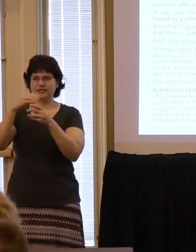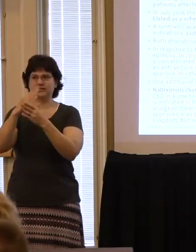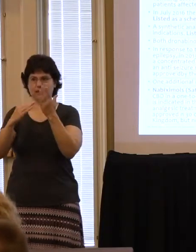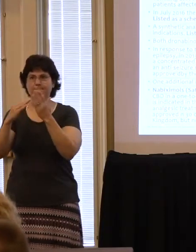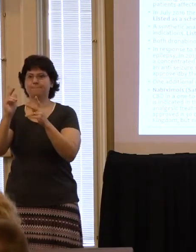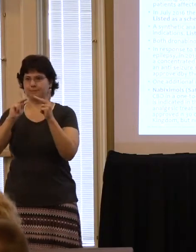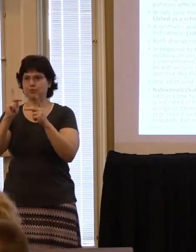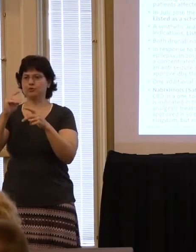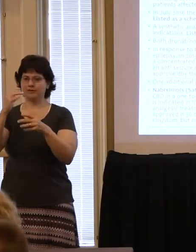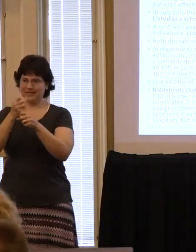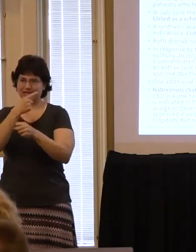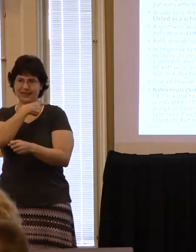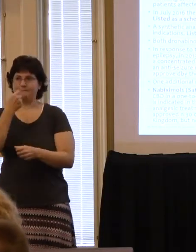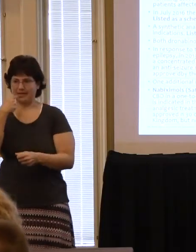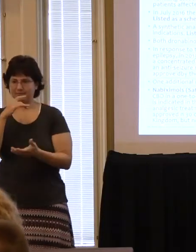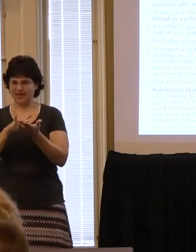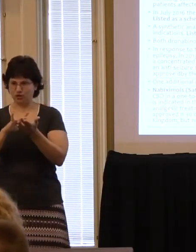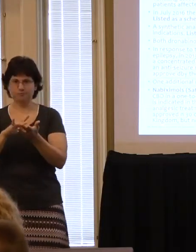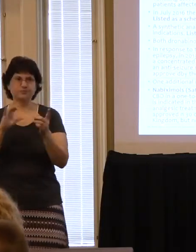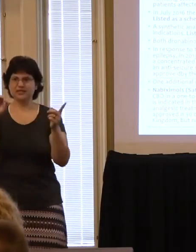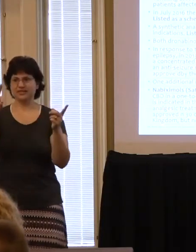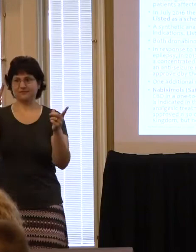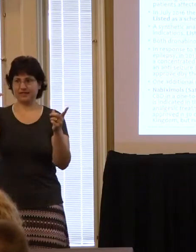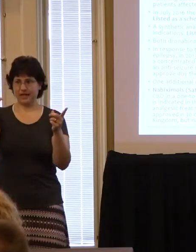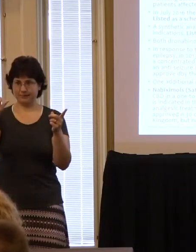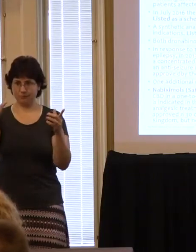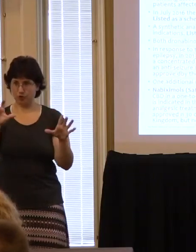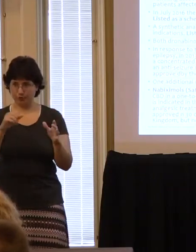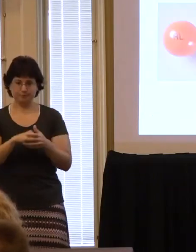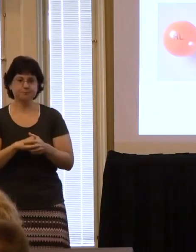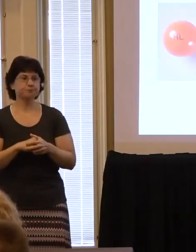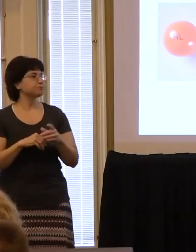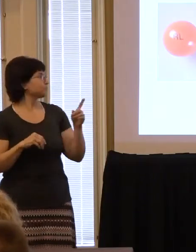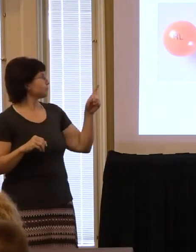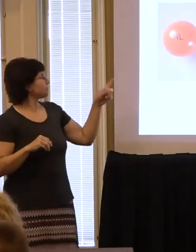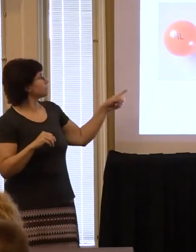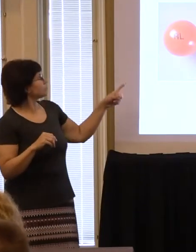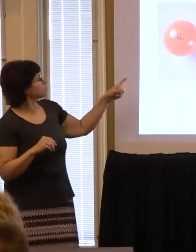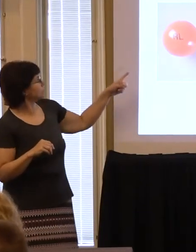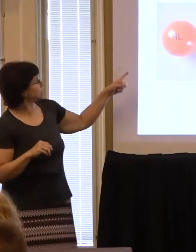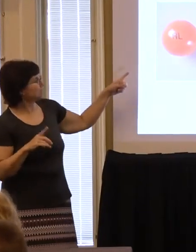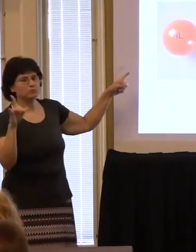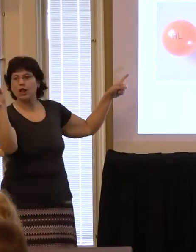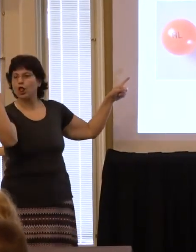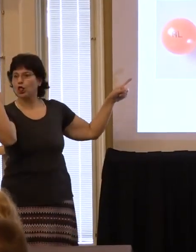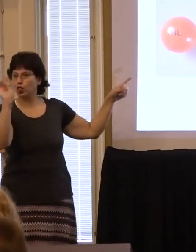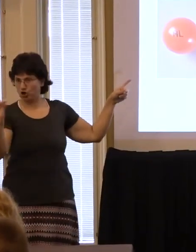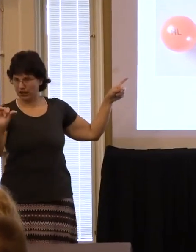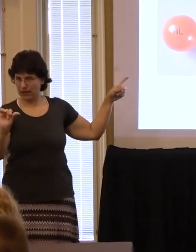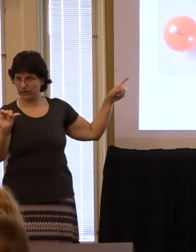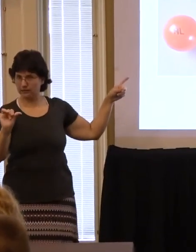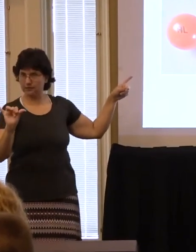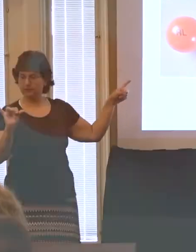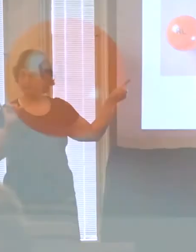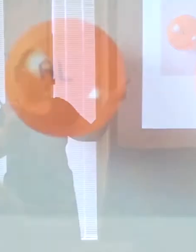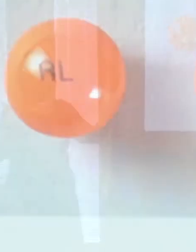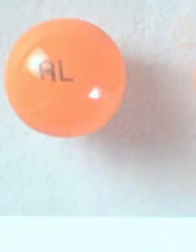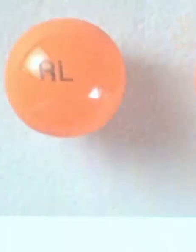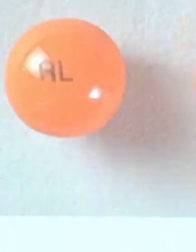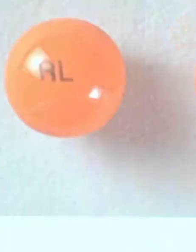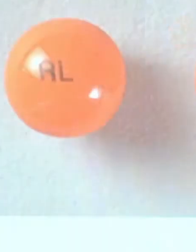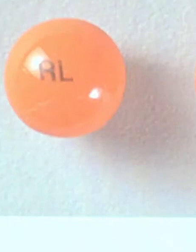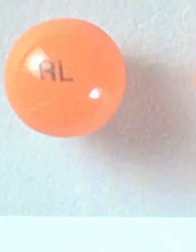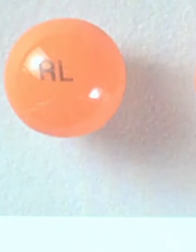that medication. All right, so that's what the FDA is doing. I'm going to show you what this stuff looks like. So this is Marinol. So this